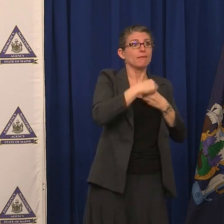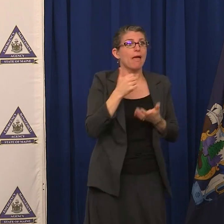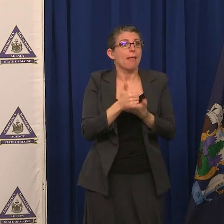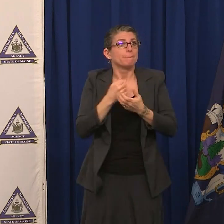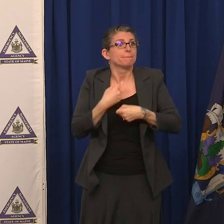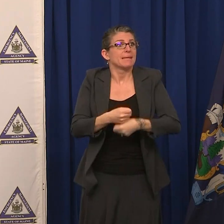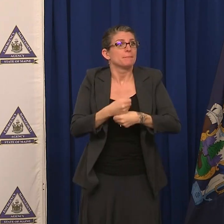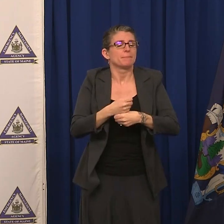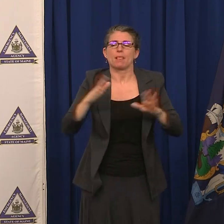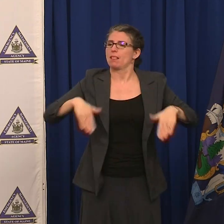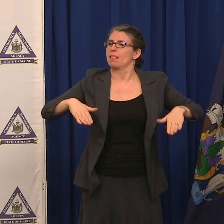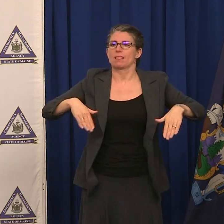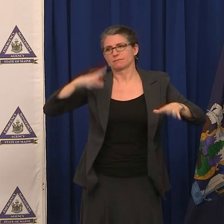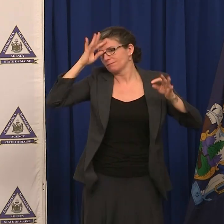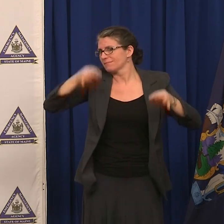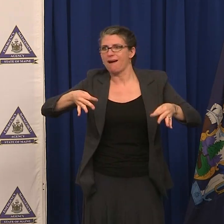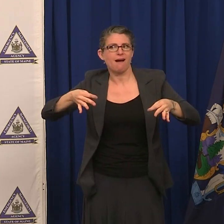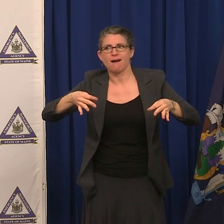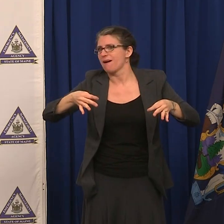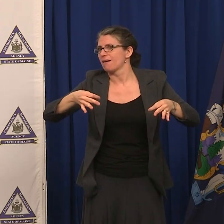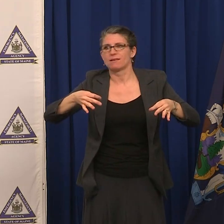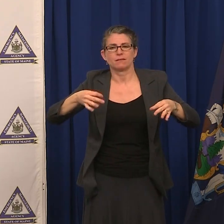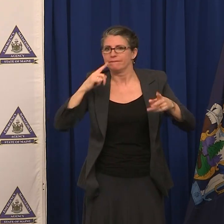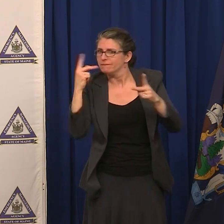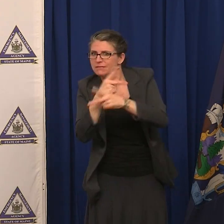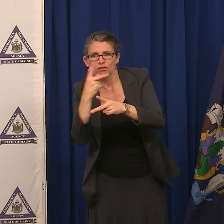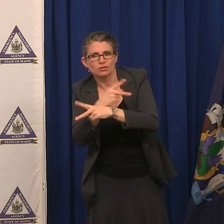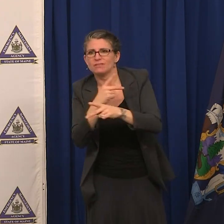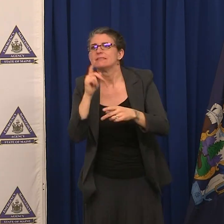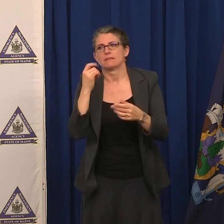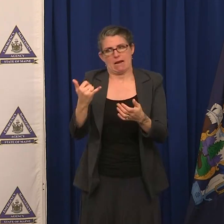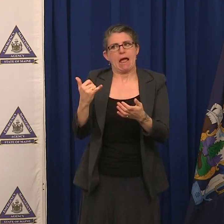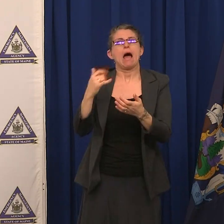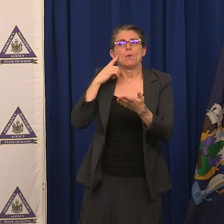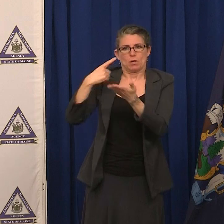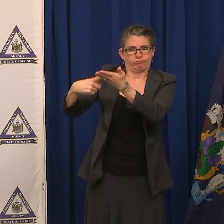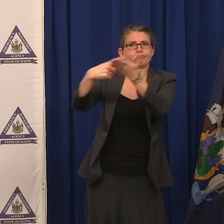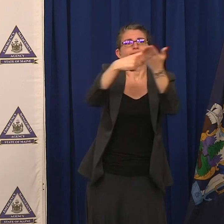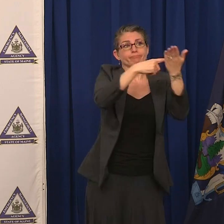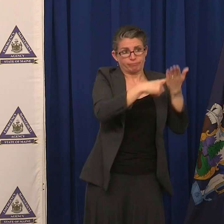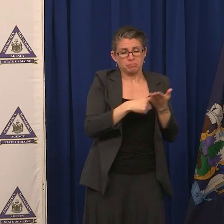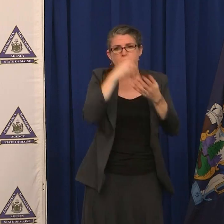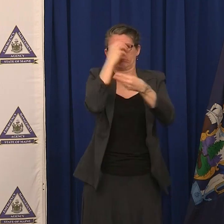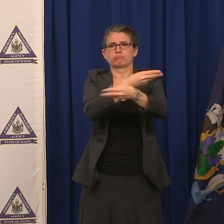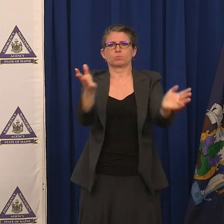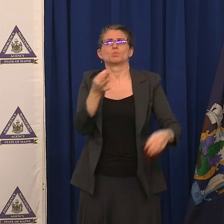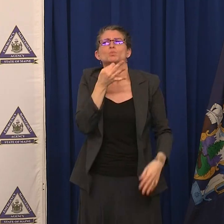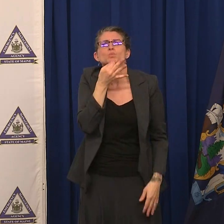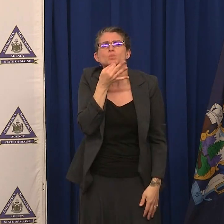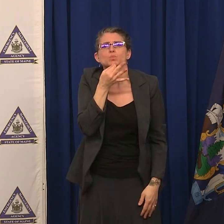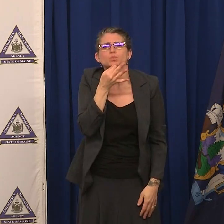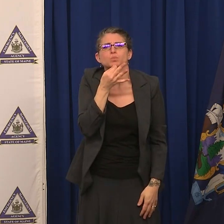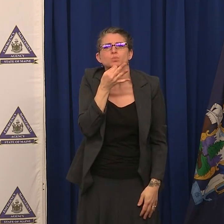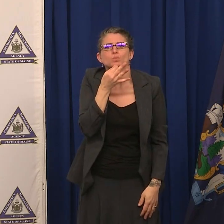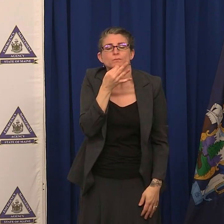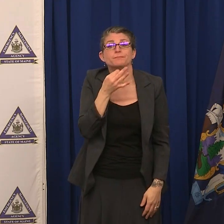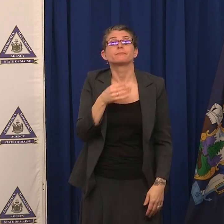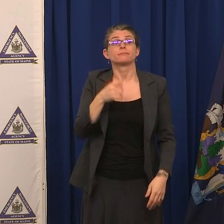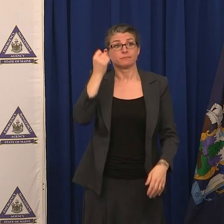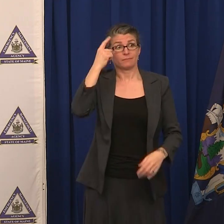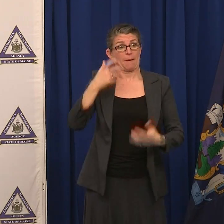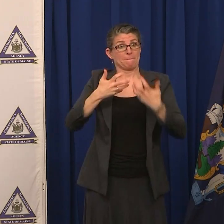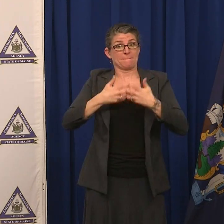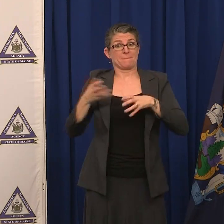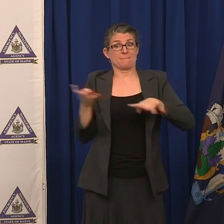that soon. What I will say, though, Don, is that the response from the manufacturing community has been extremely